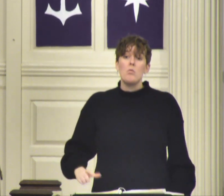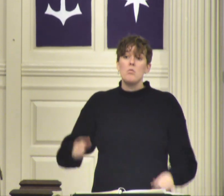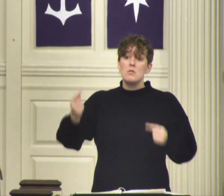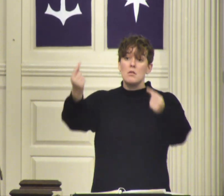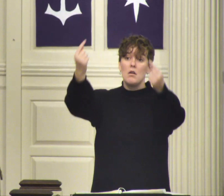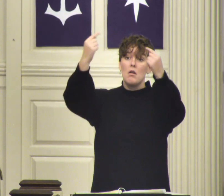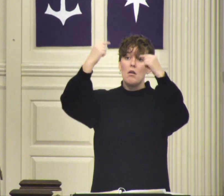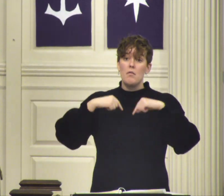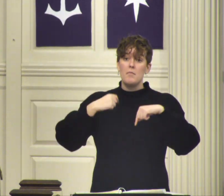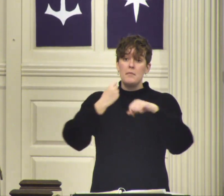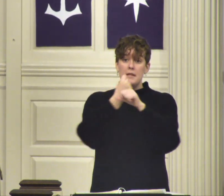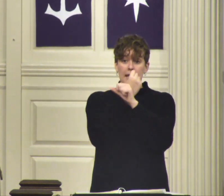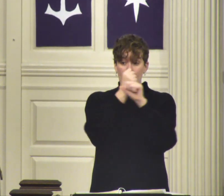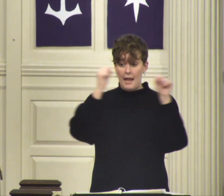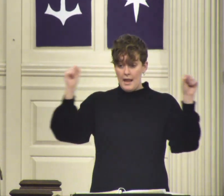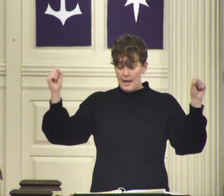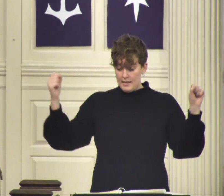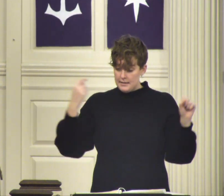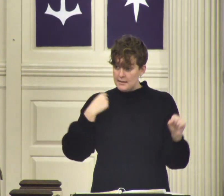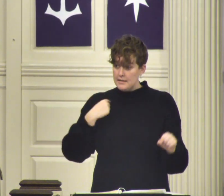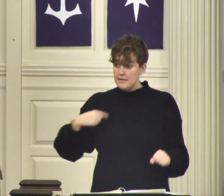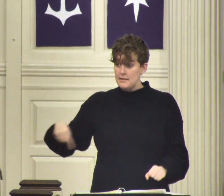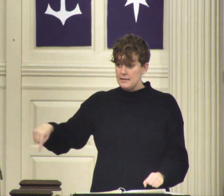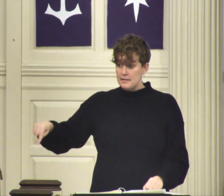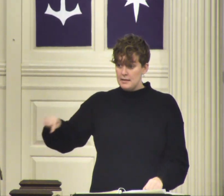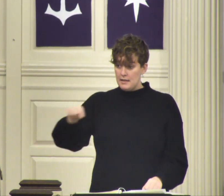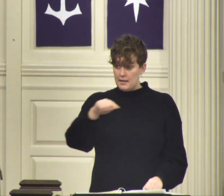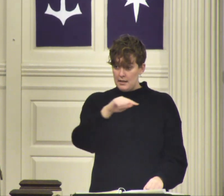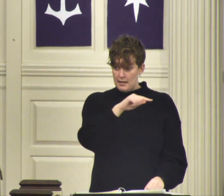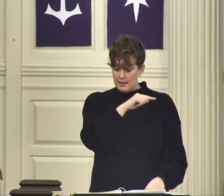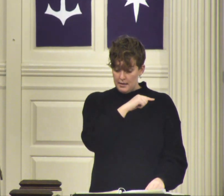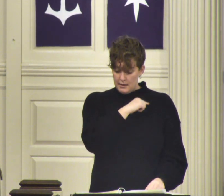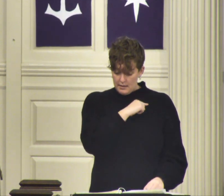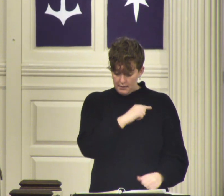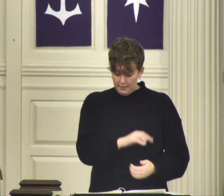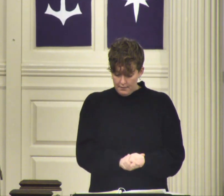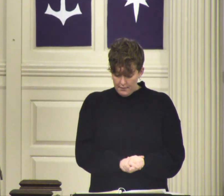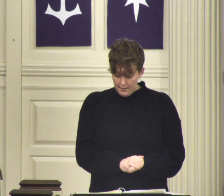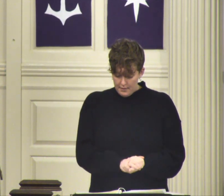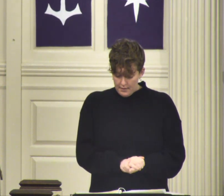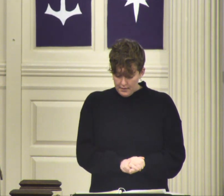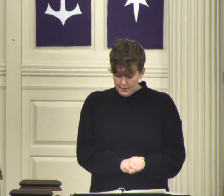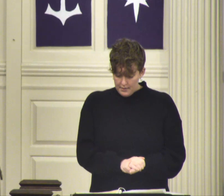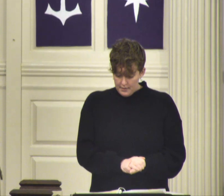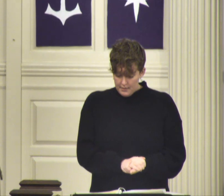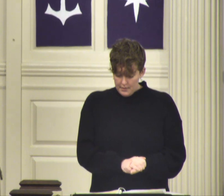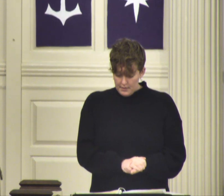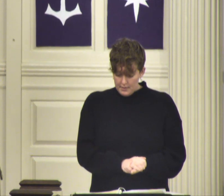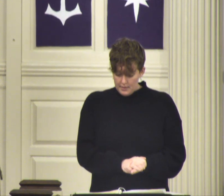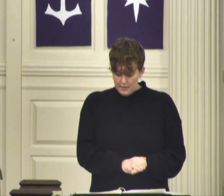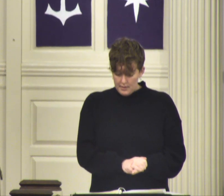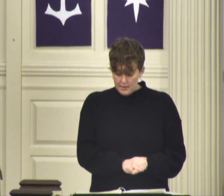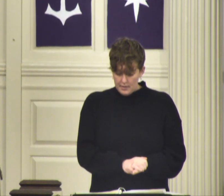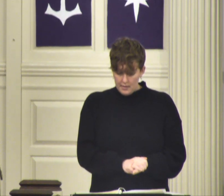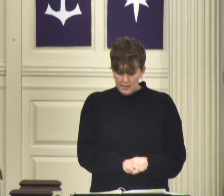Lord, come and save us.